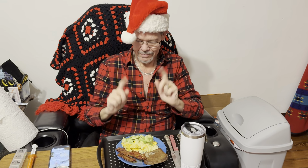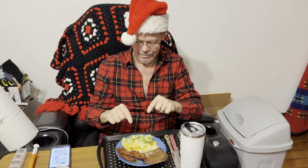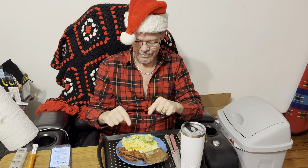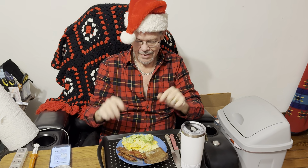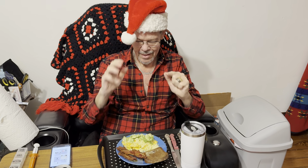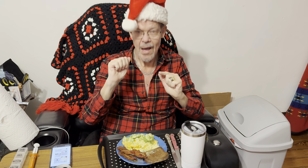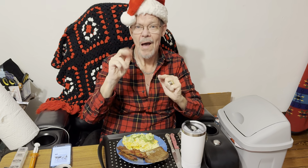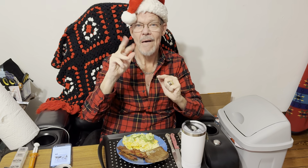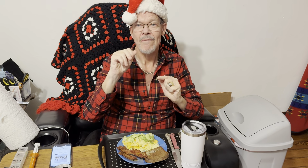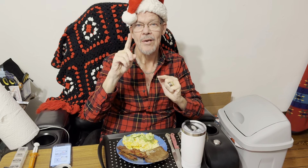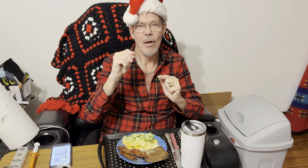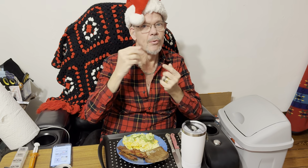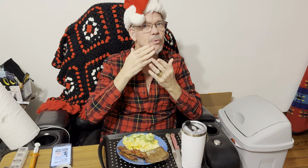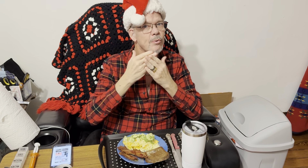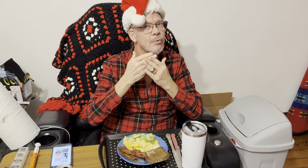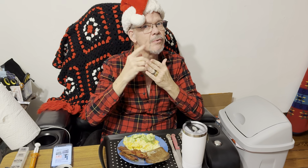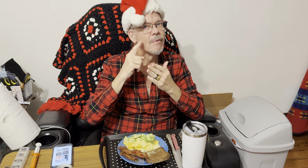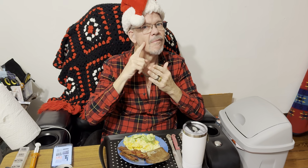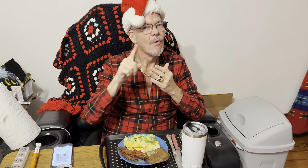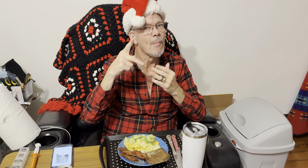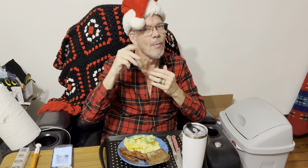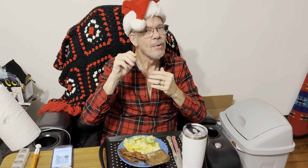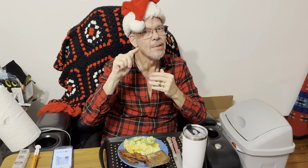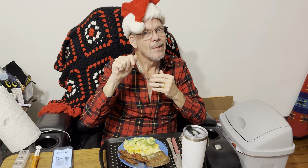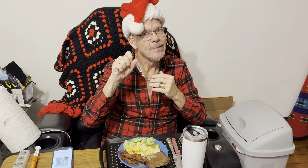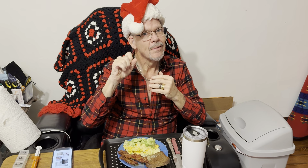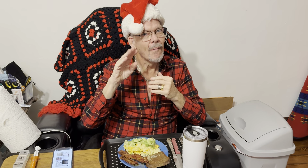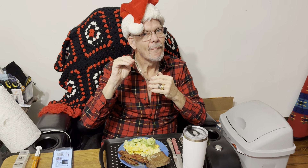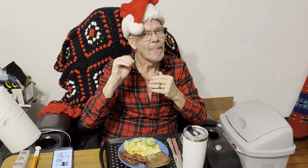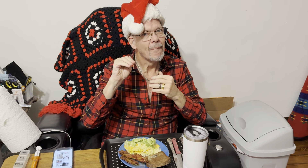Bacon, avocado, ooh, good for my potassium,